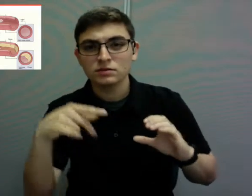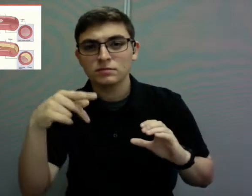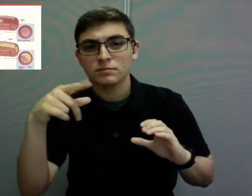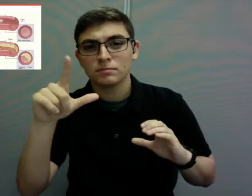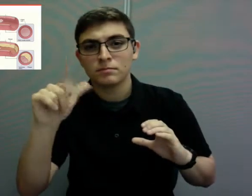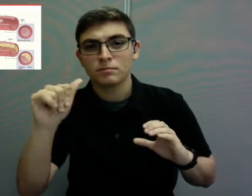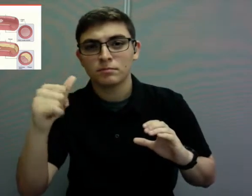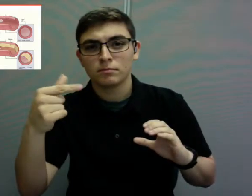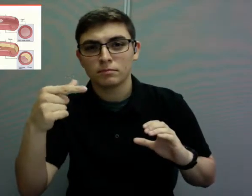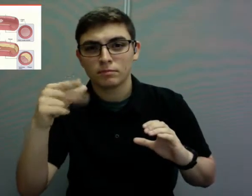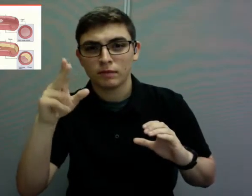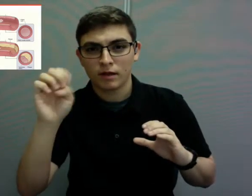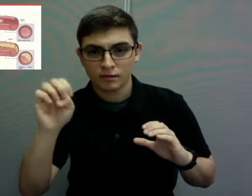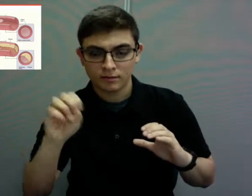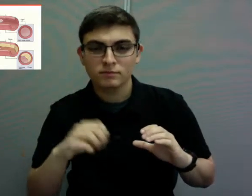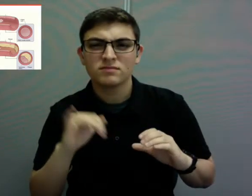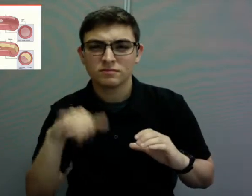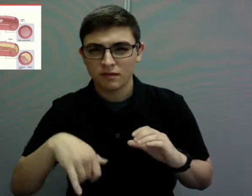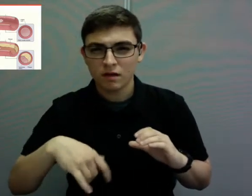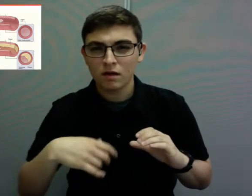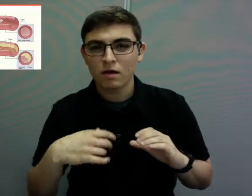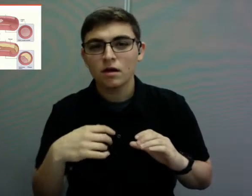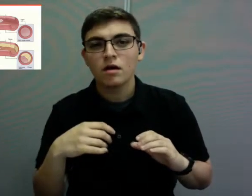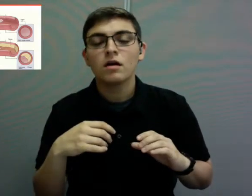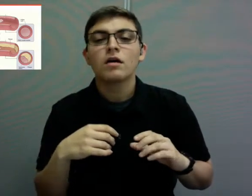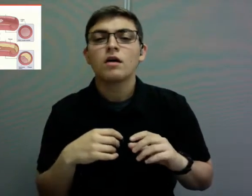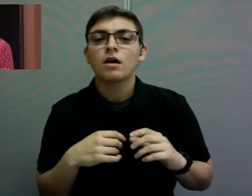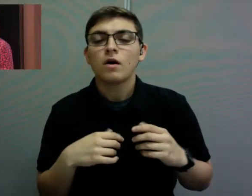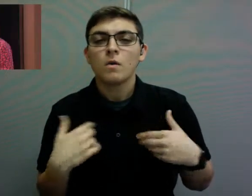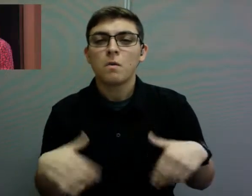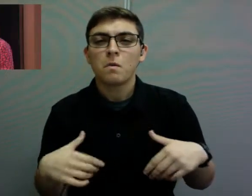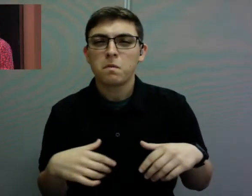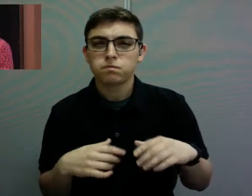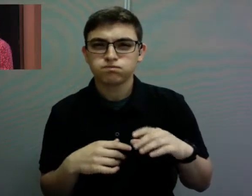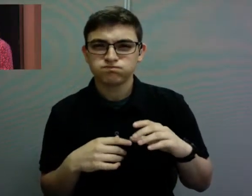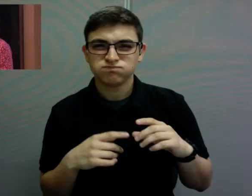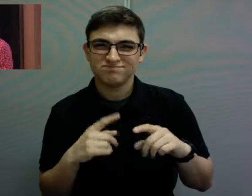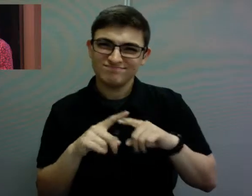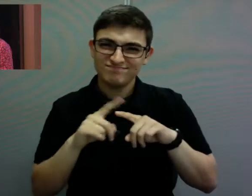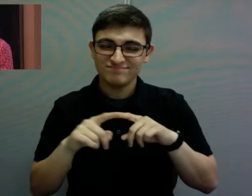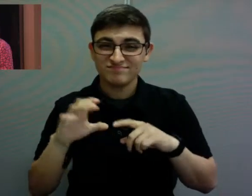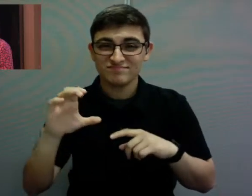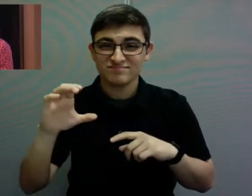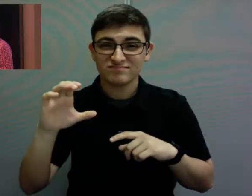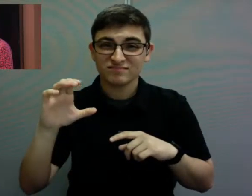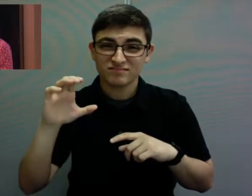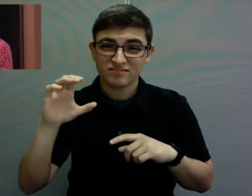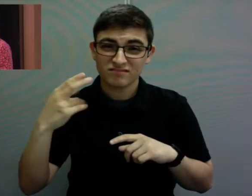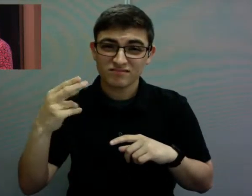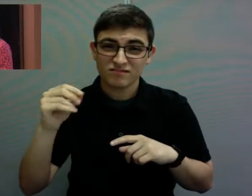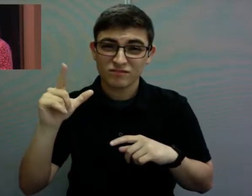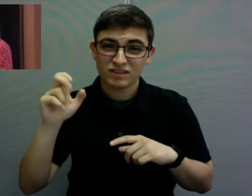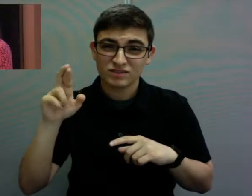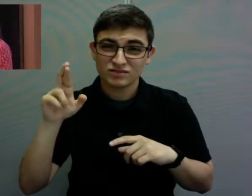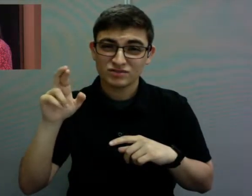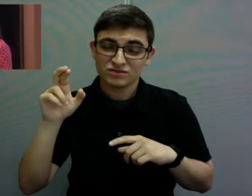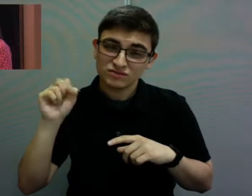of different things. We call it plaque or atherosclerosis. It's basically a buildup of